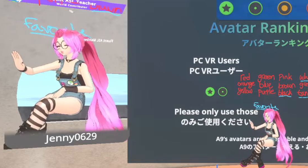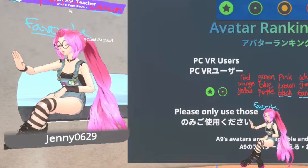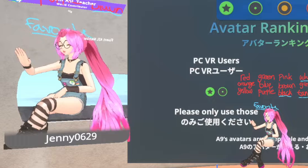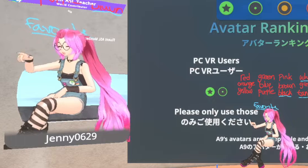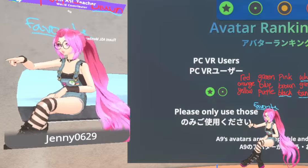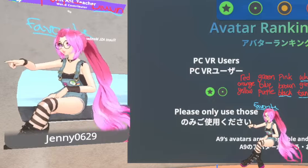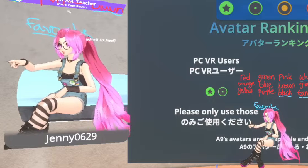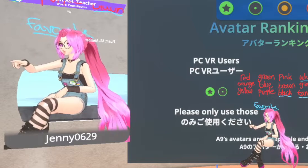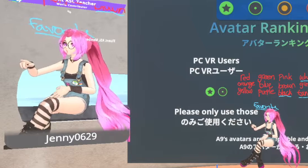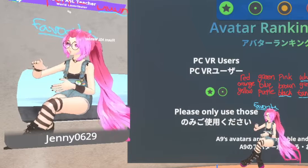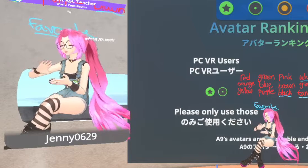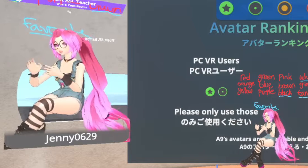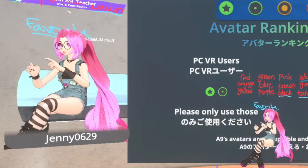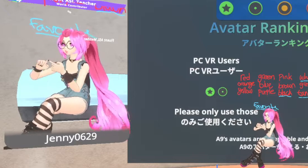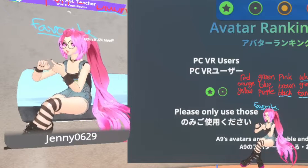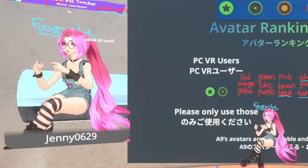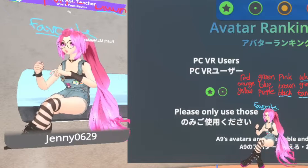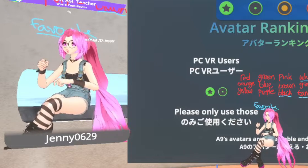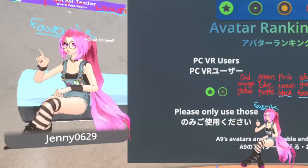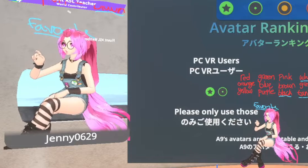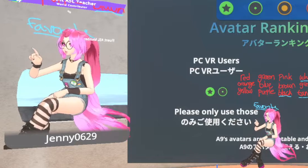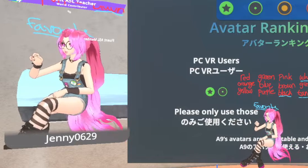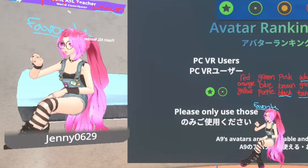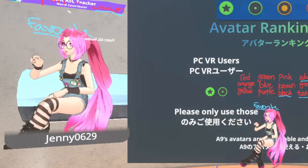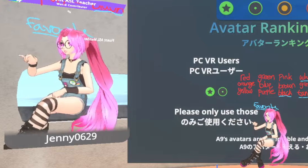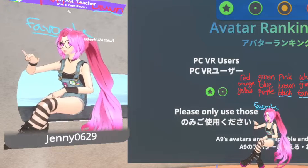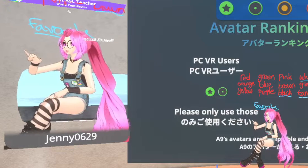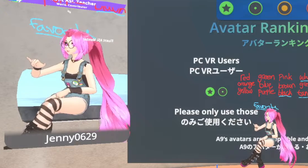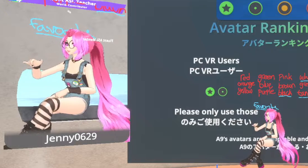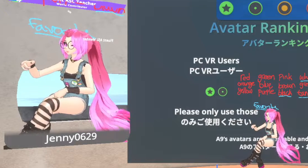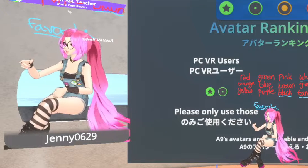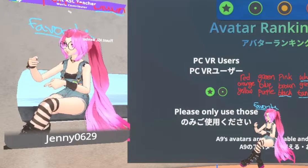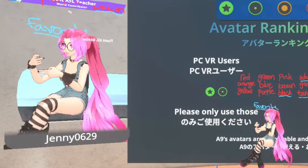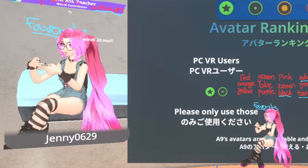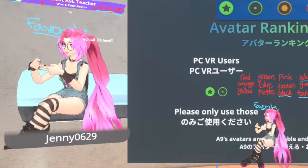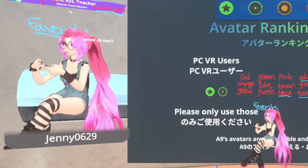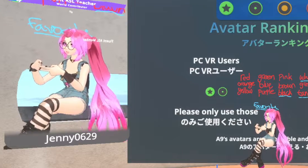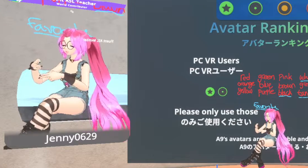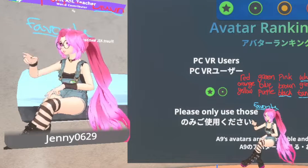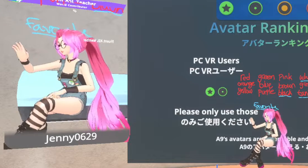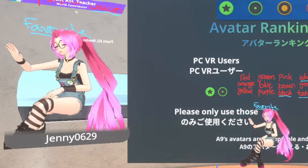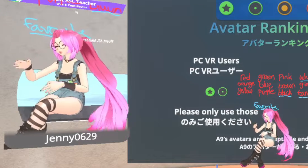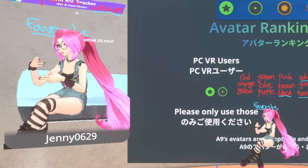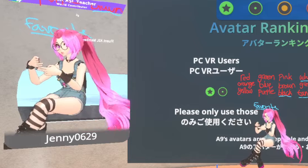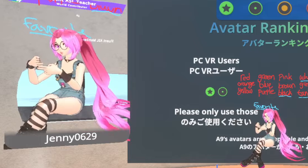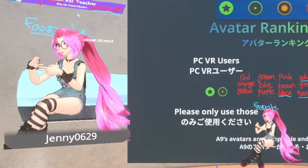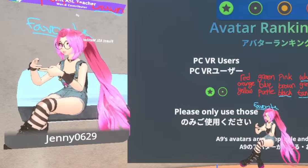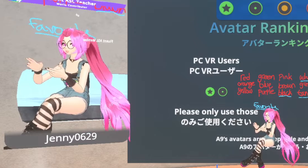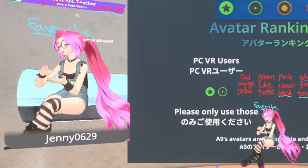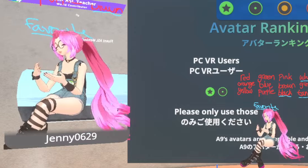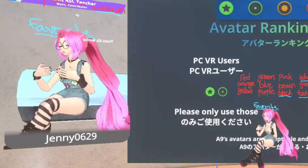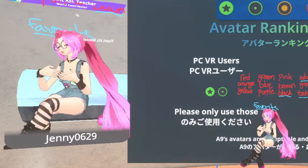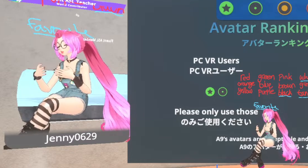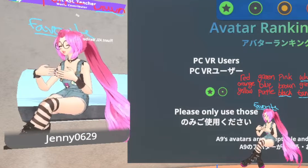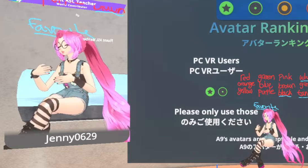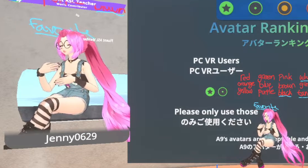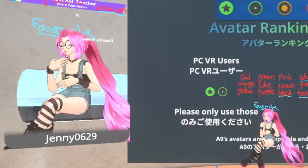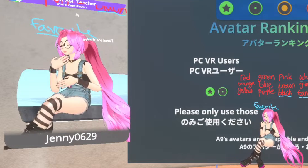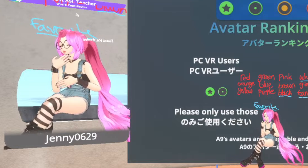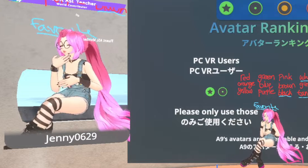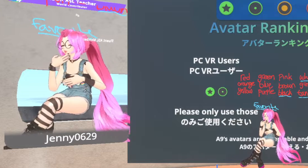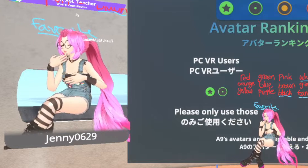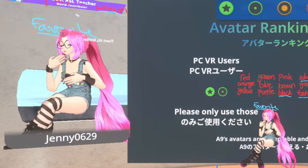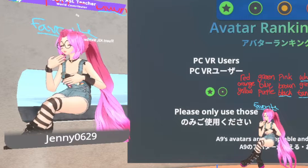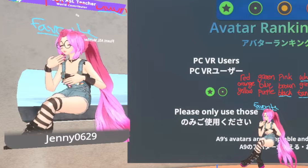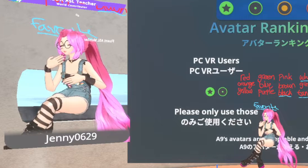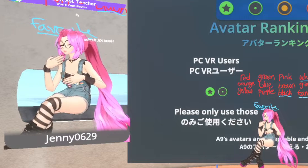language, your and you can kind of be interchanged when it's a question. Same with like you name or your name. It's kind of whatever.